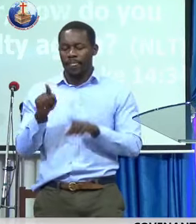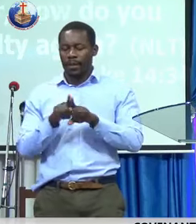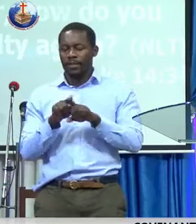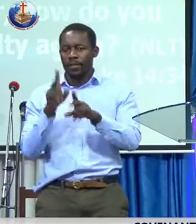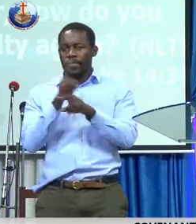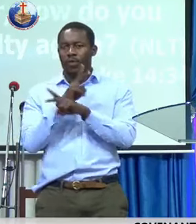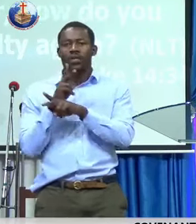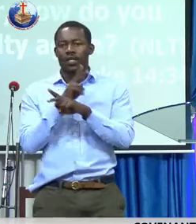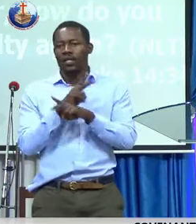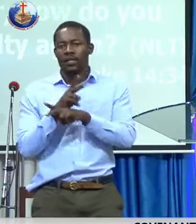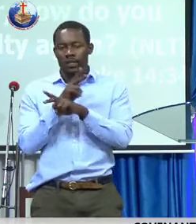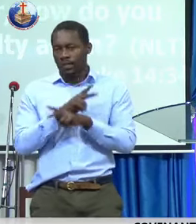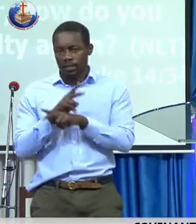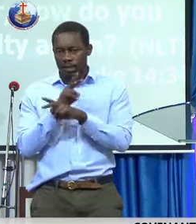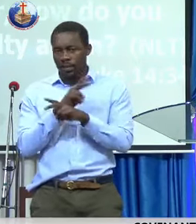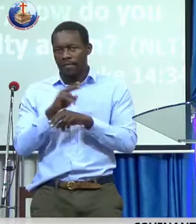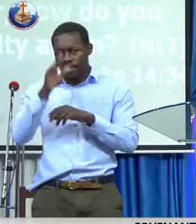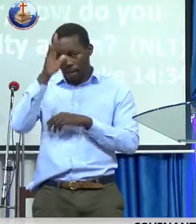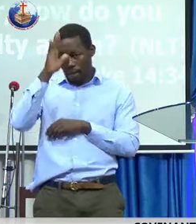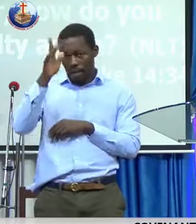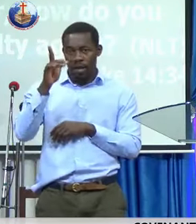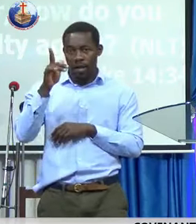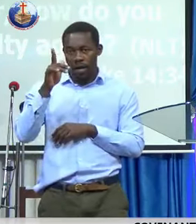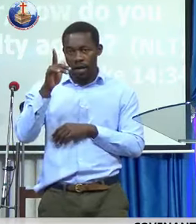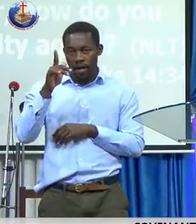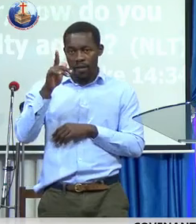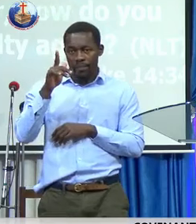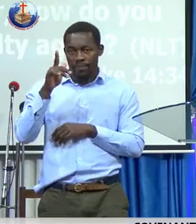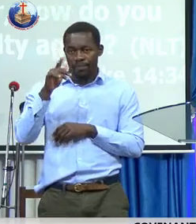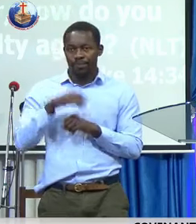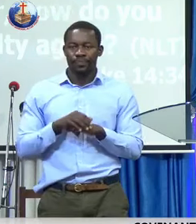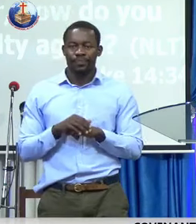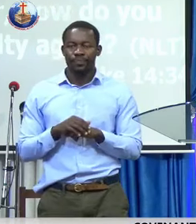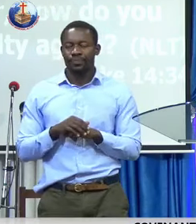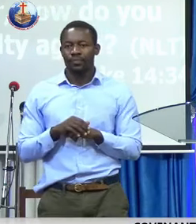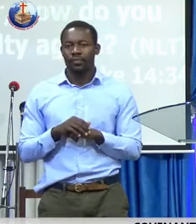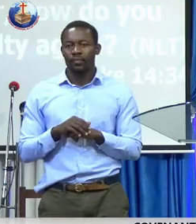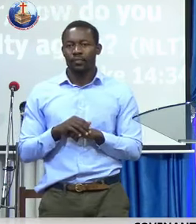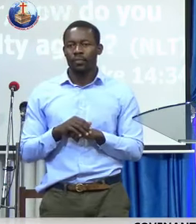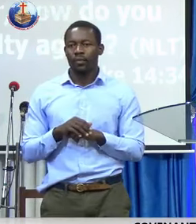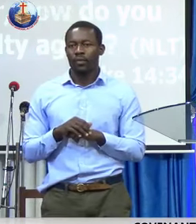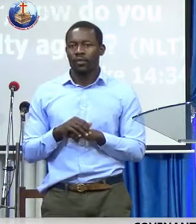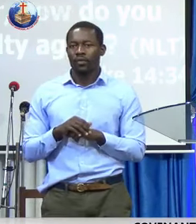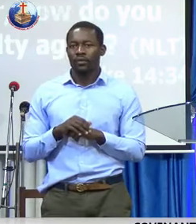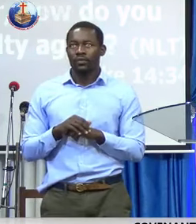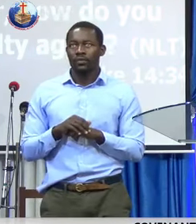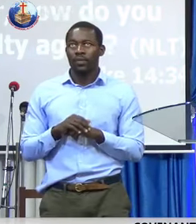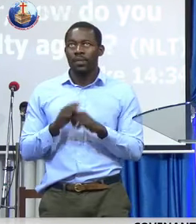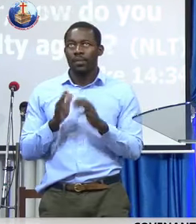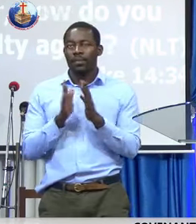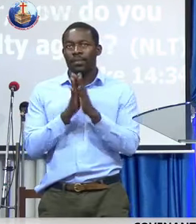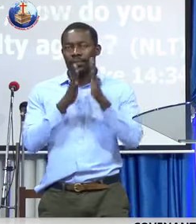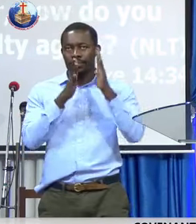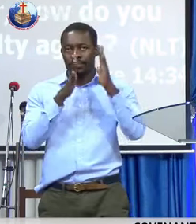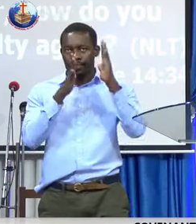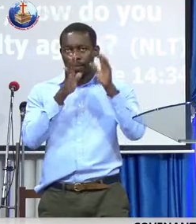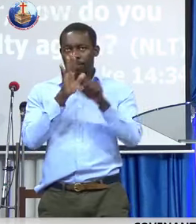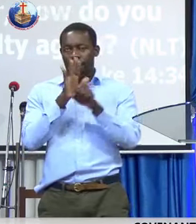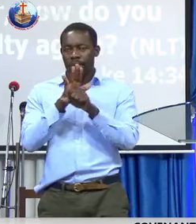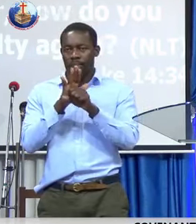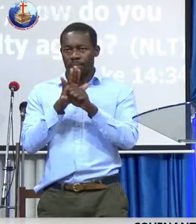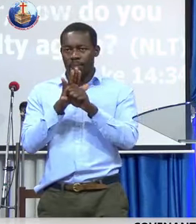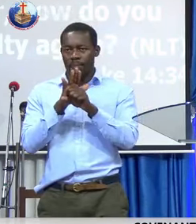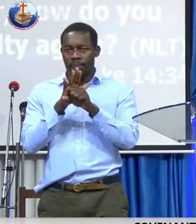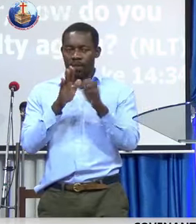them, my Father, even from the pressures of the world. We give you praise and we give you